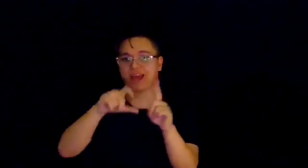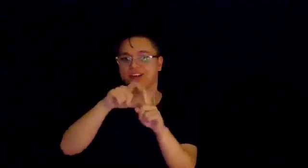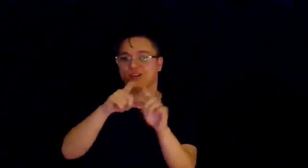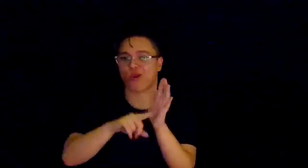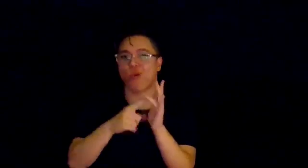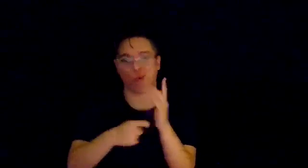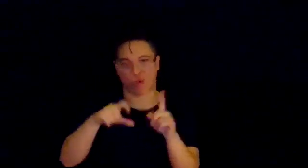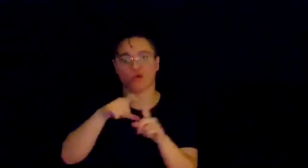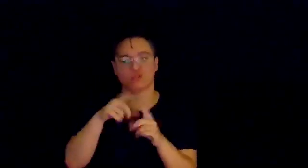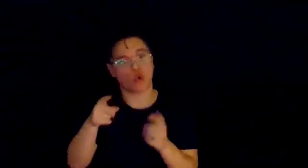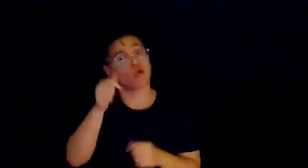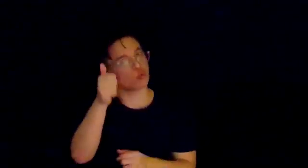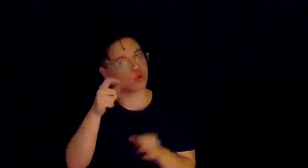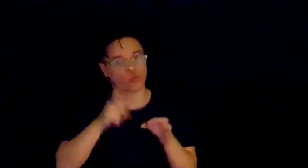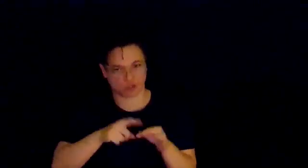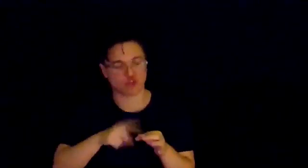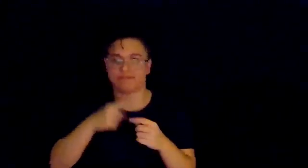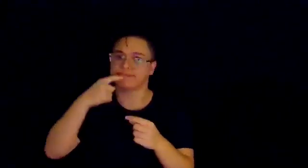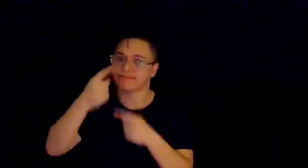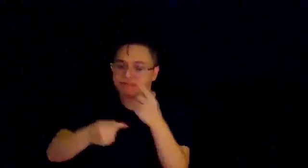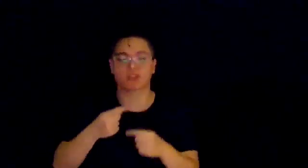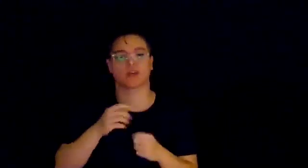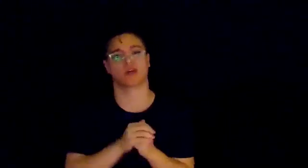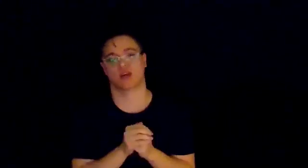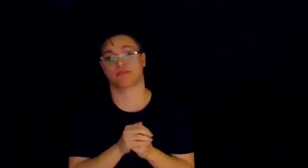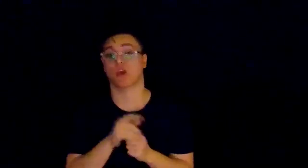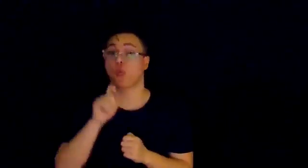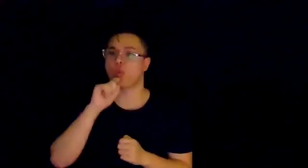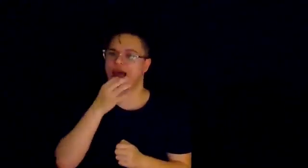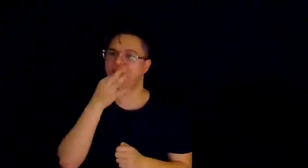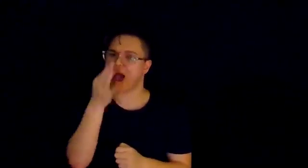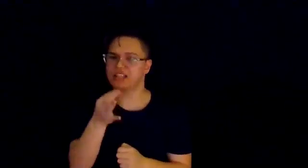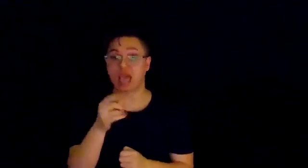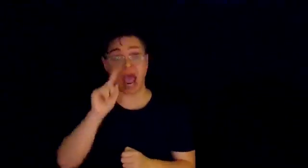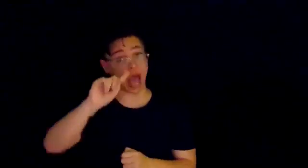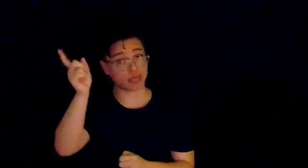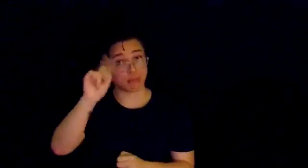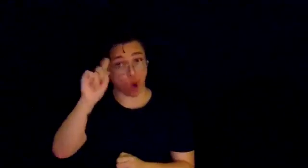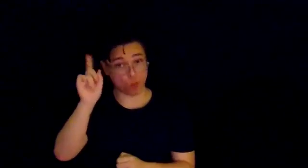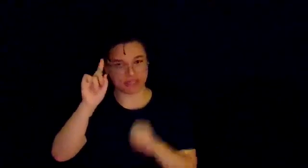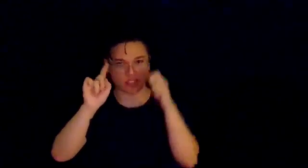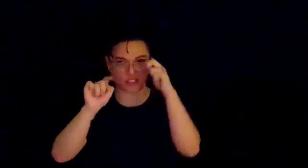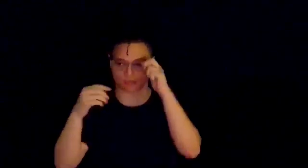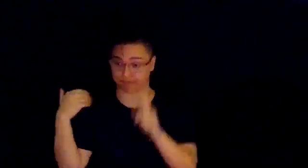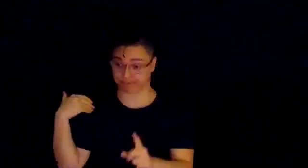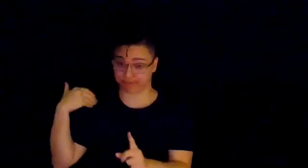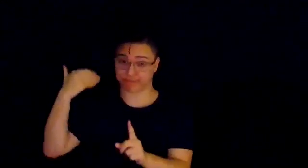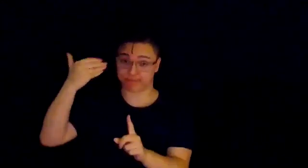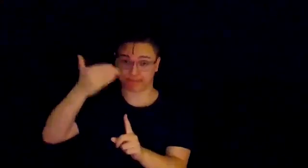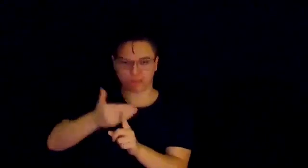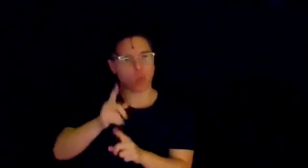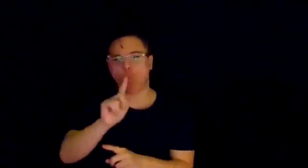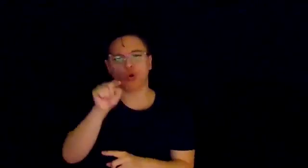adjusted devices. Having to contact the landlord to get the things that you need can be a really hard process. So we will